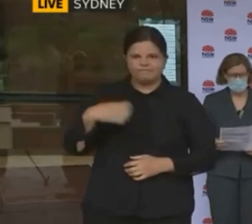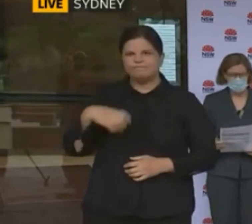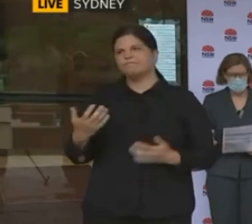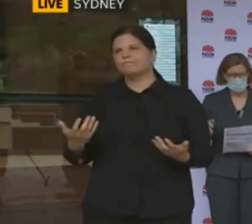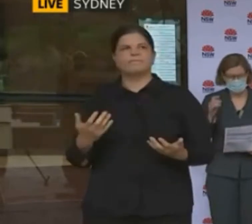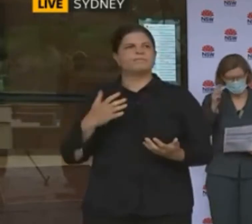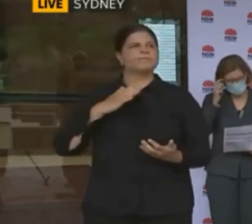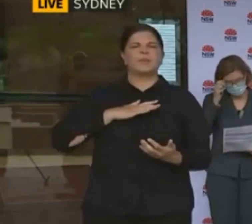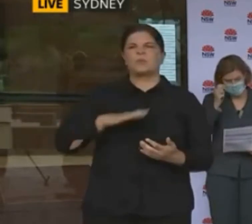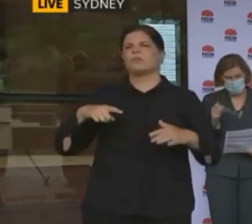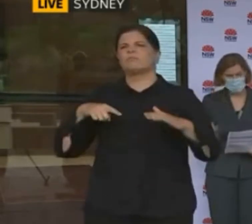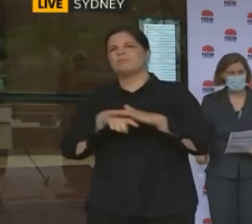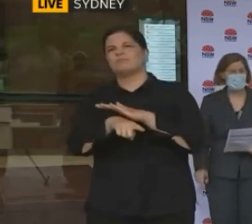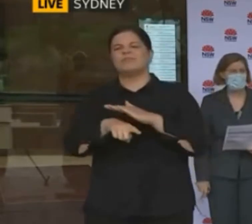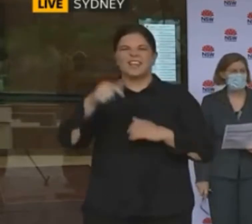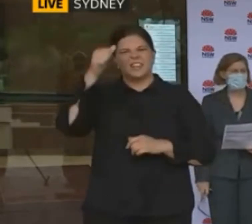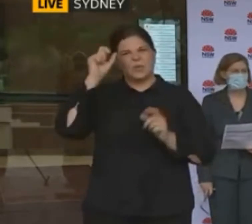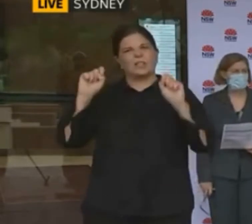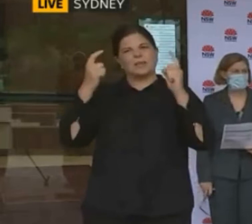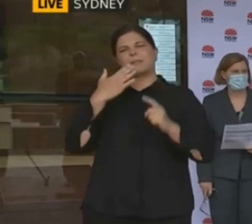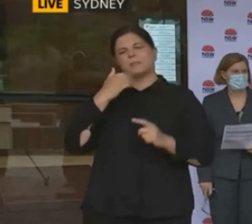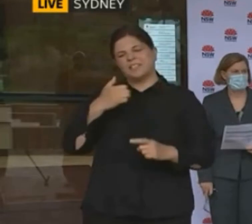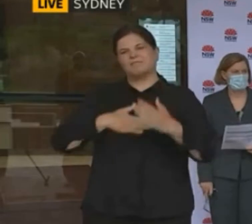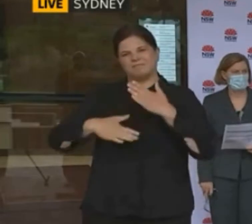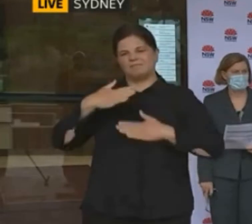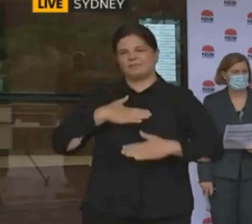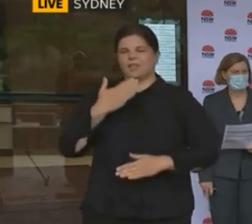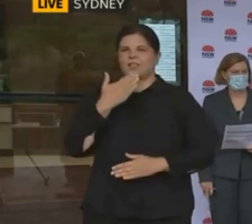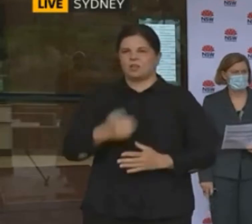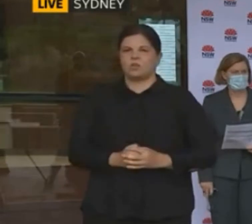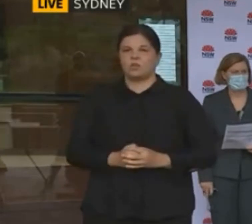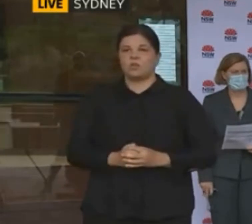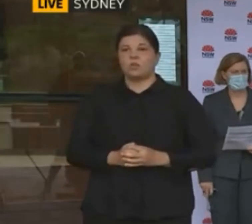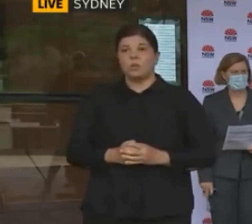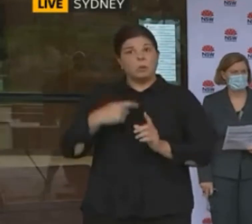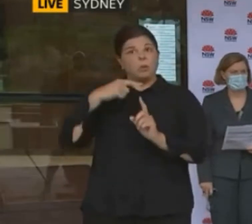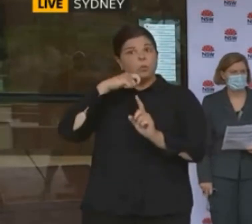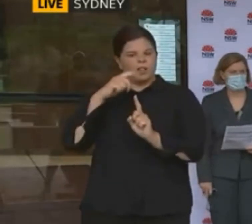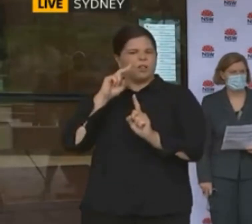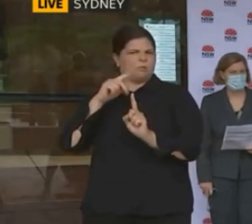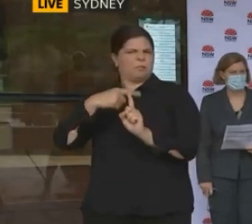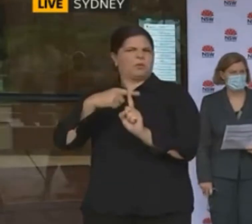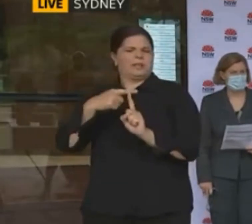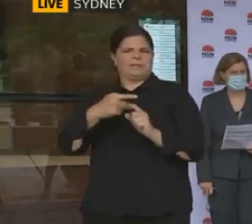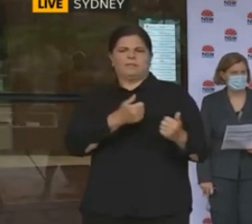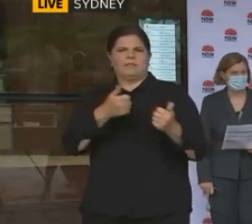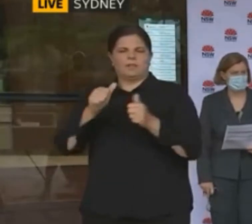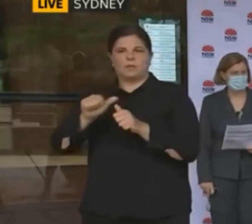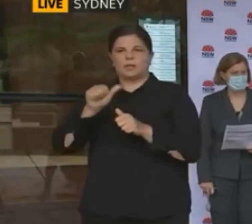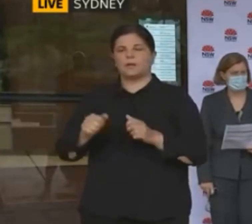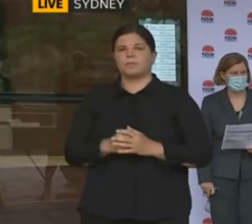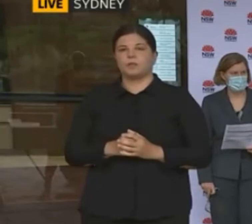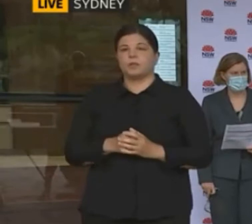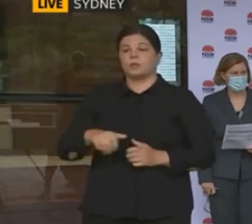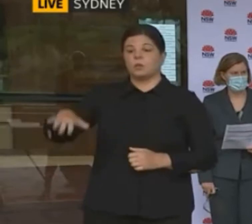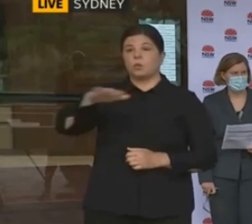know there is light at the end of the tunnel. Ironically, as we see time move on, the threat in Greater Sydney is almost